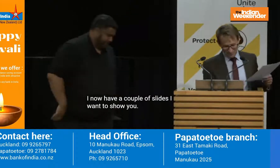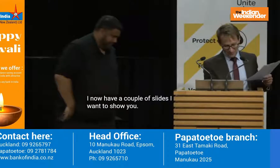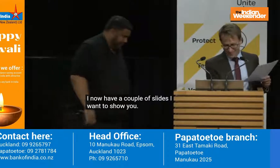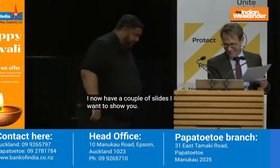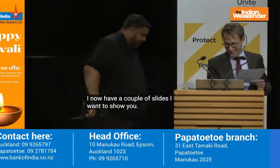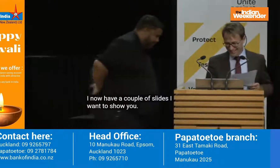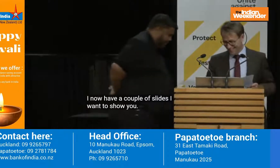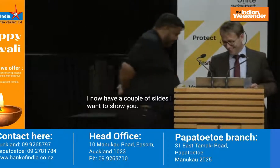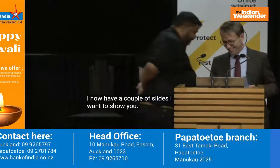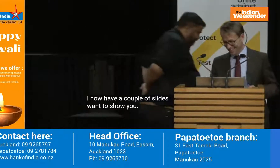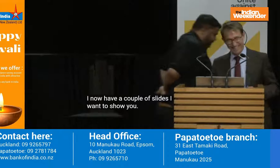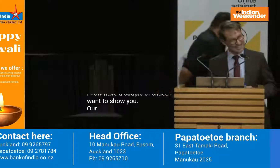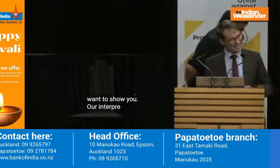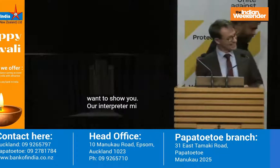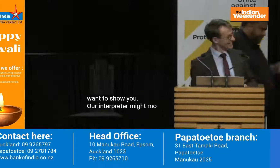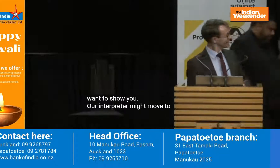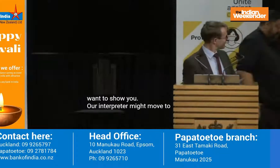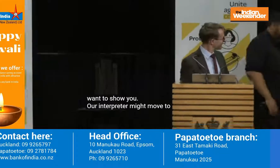that.